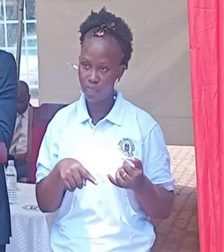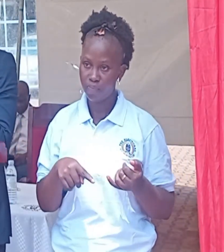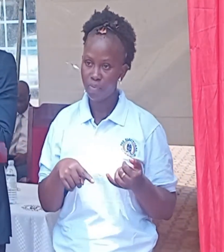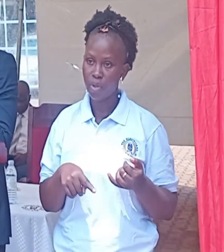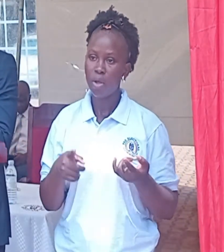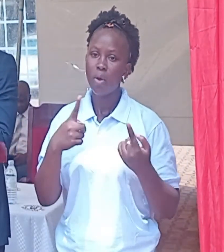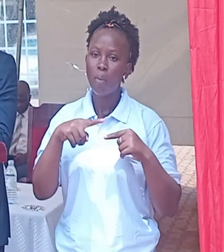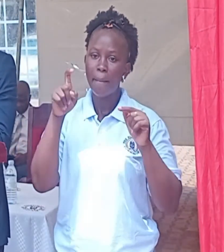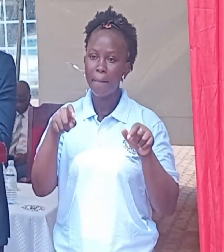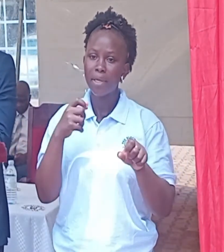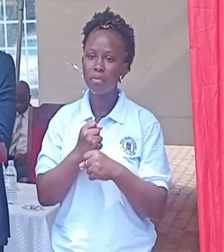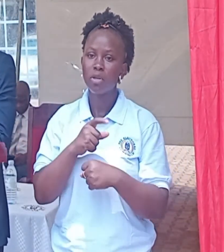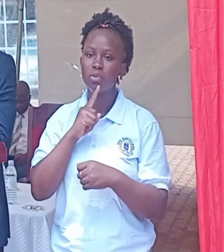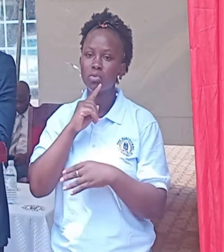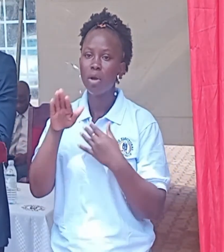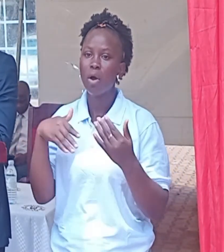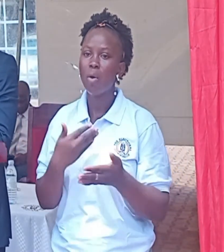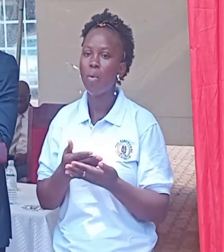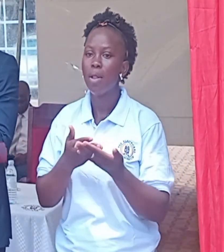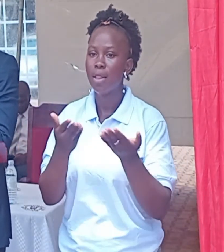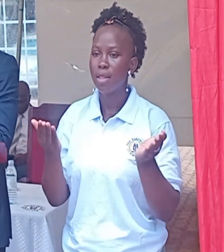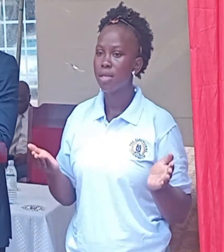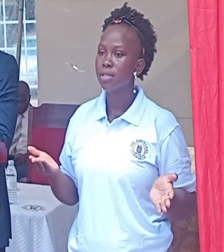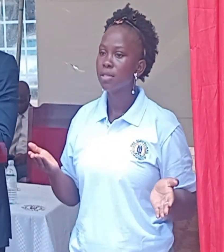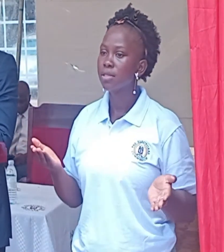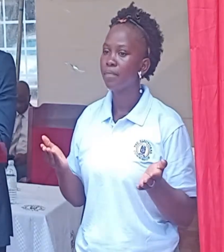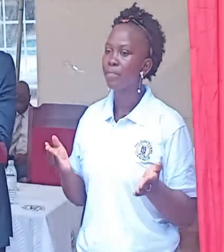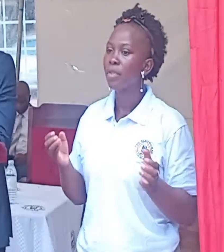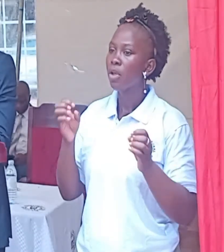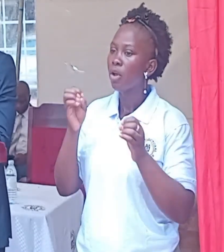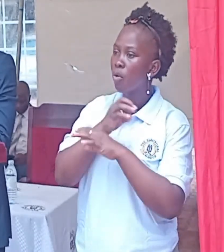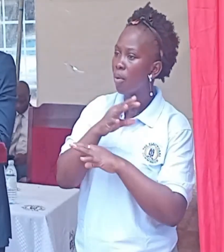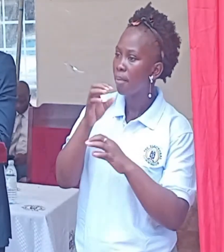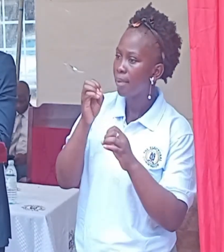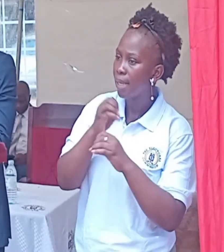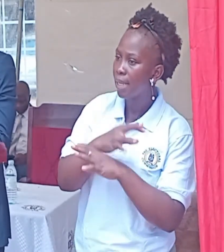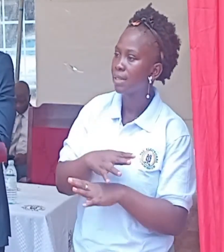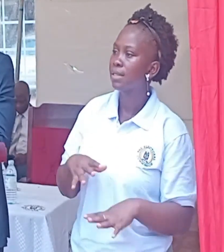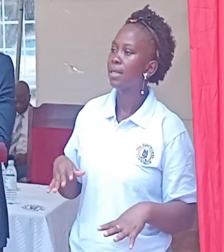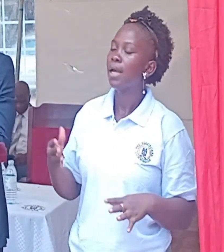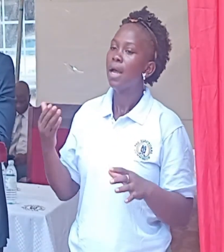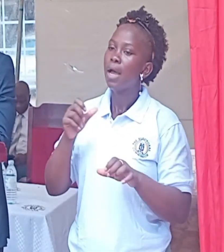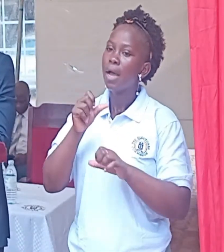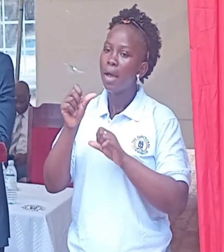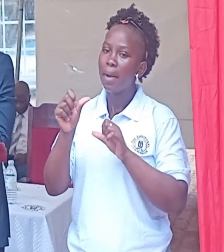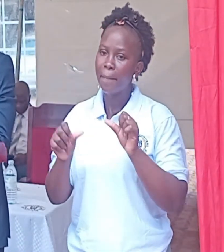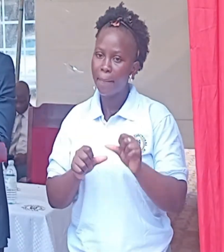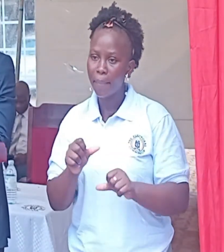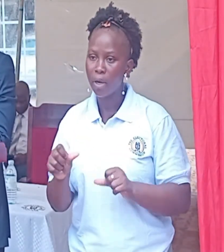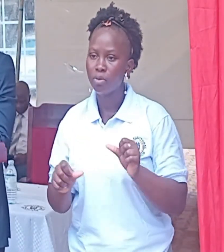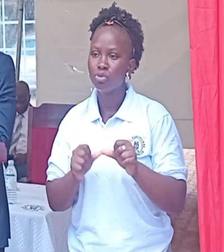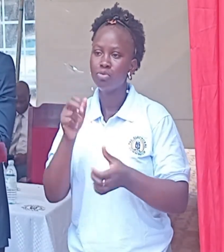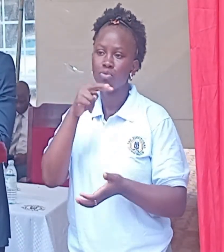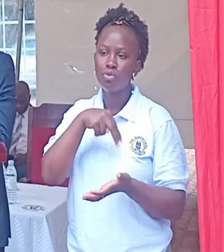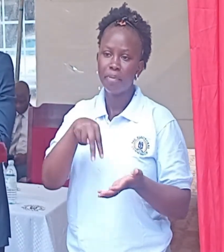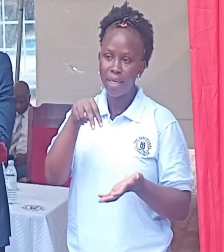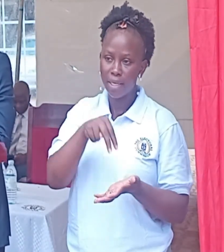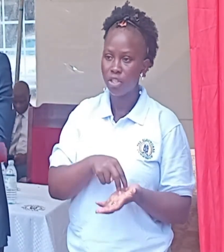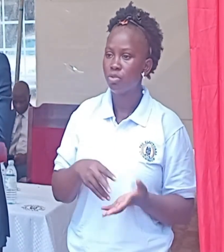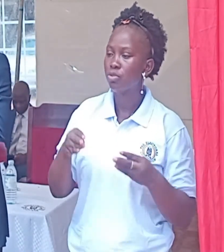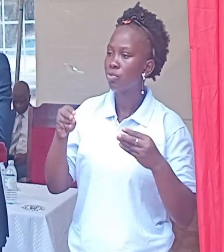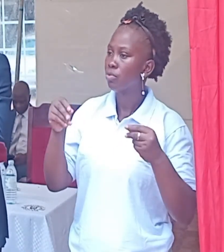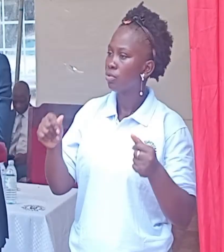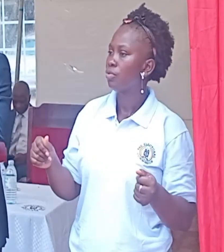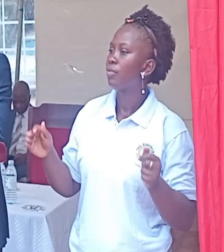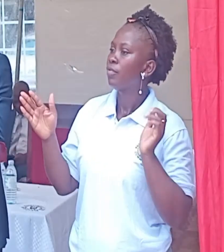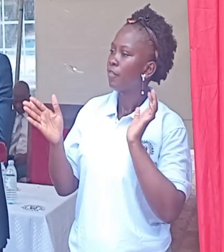we must make sure all these complaints pertaining or concerning nominations are resolved